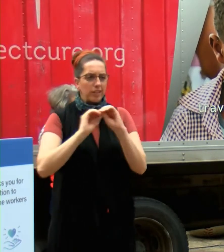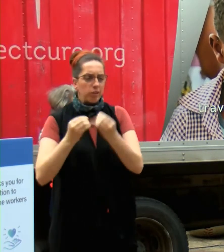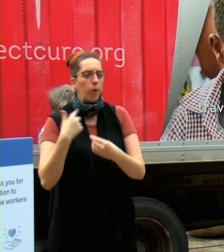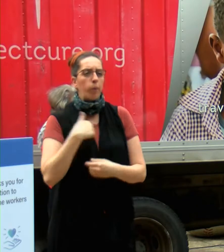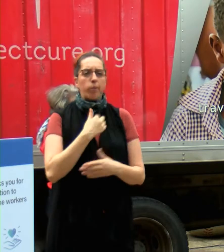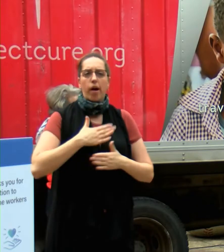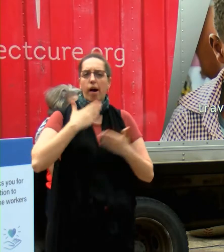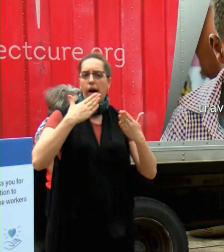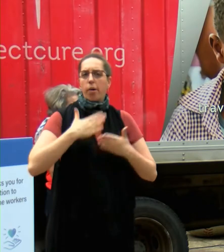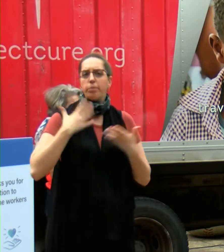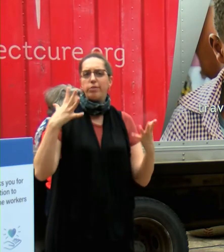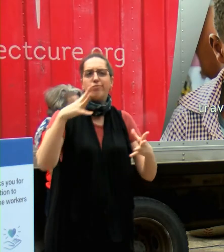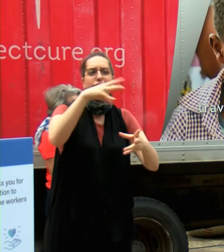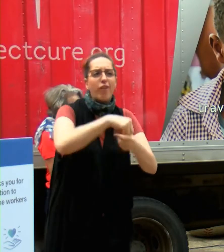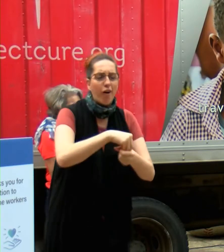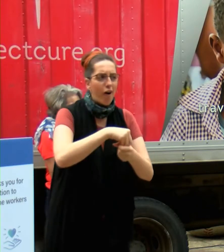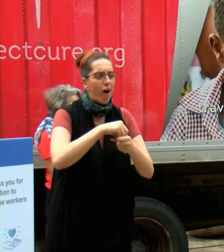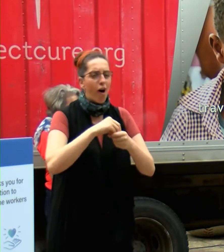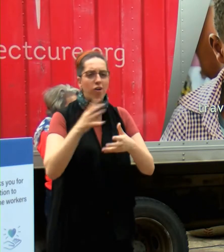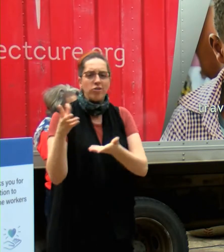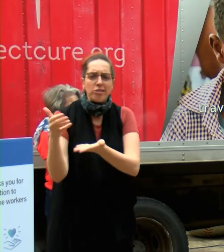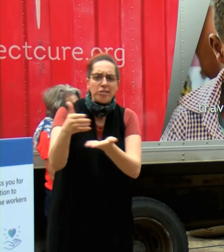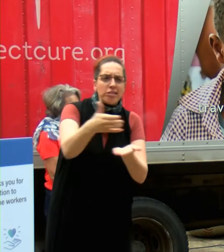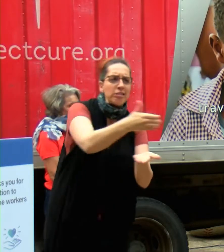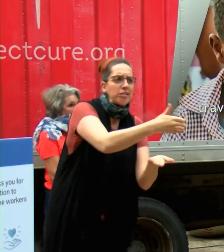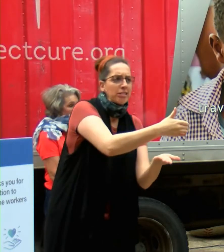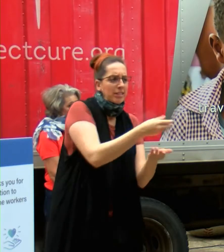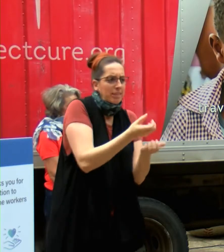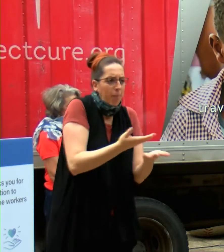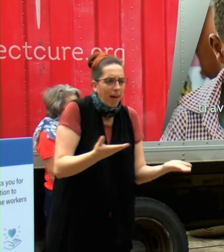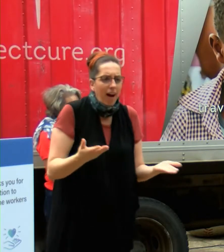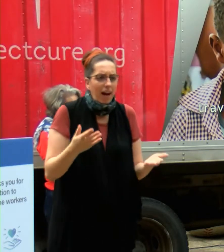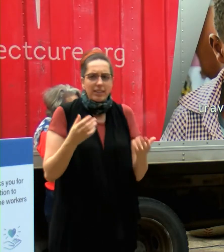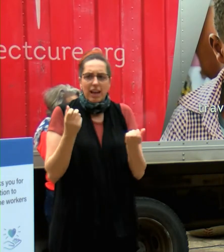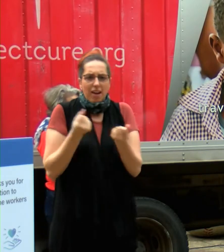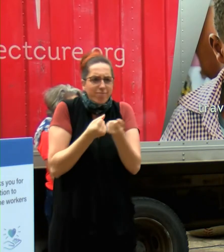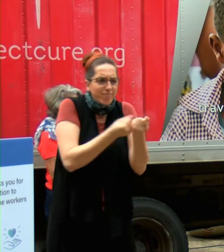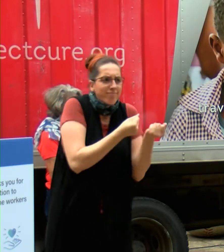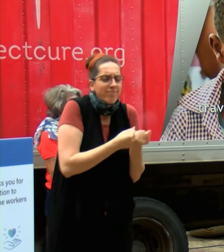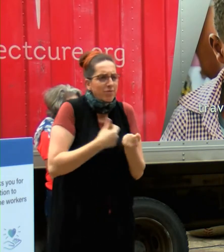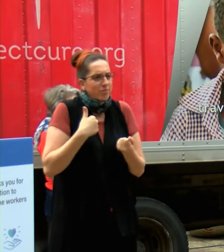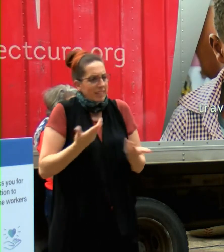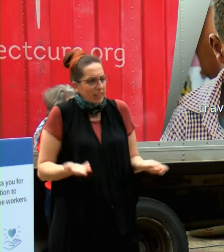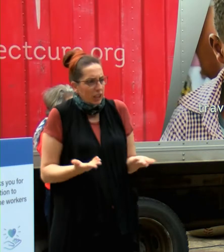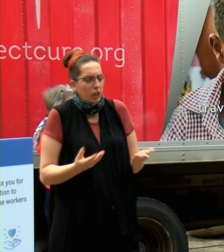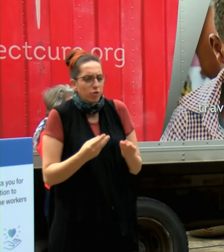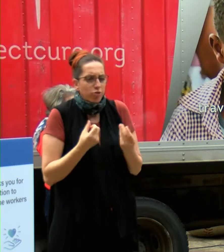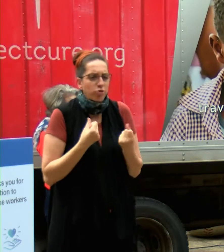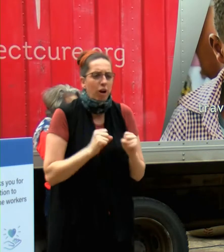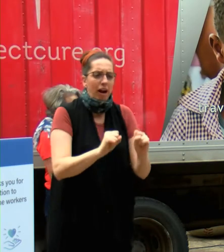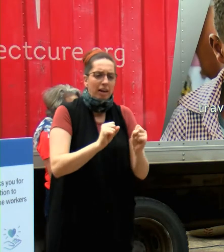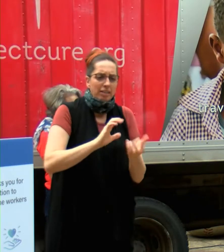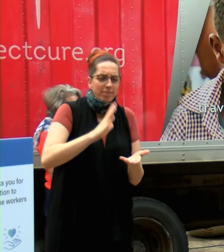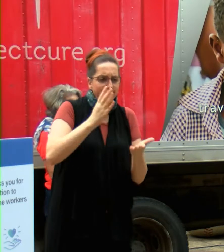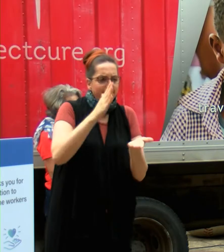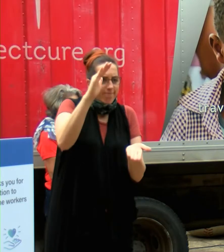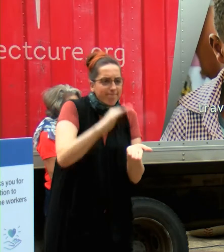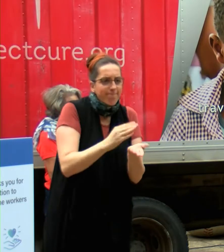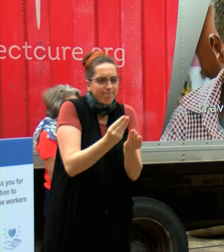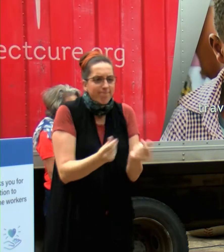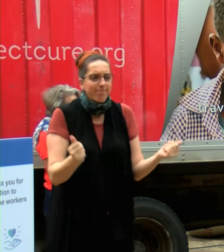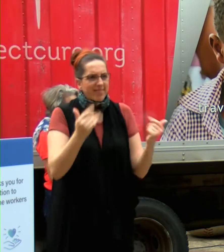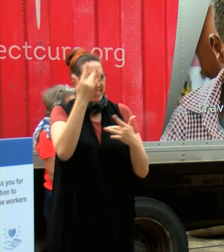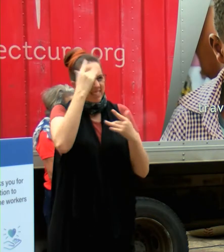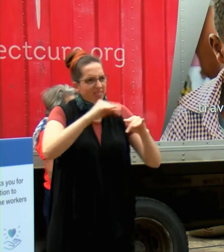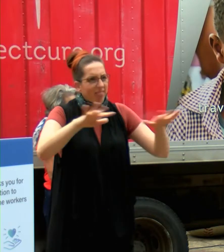to be part of all the drive, all the efforts the city is making in COVID-19 relief efforts. On behalf of our